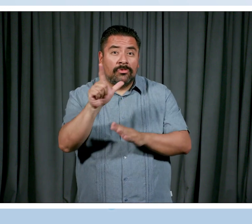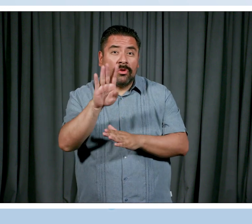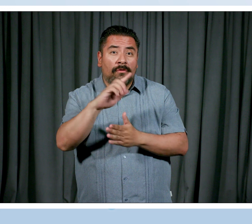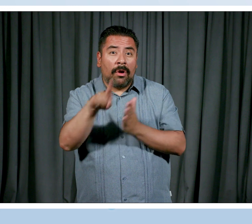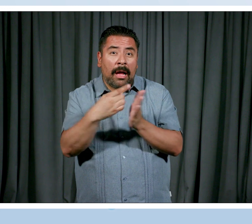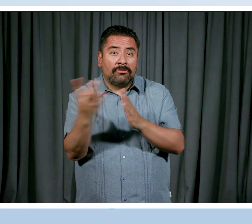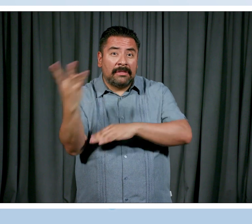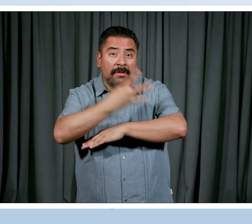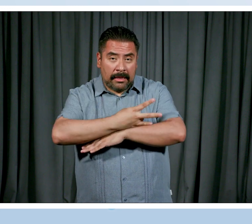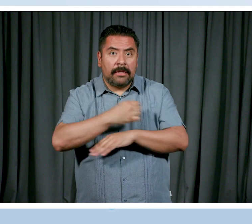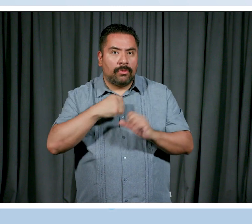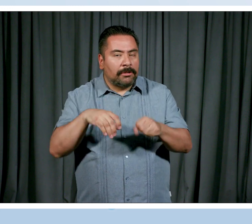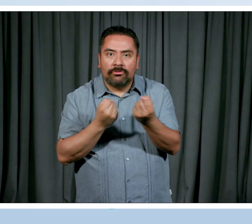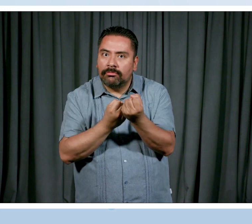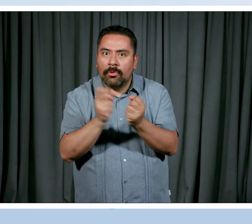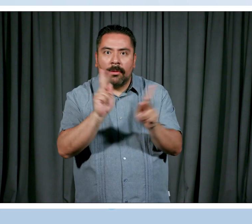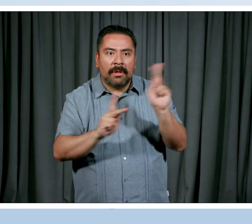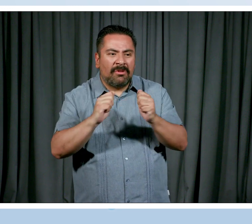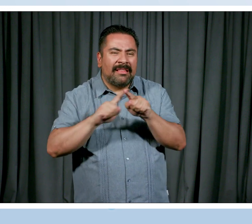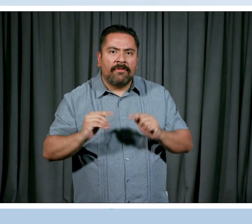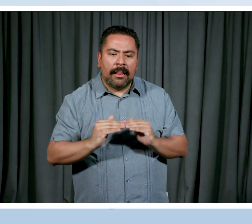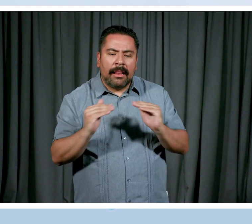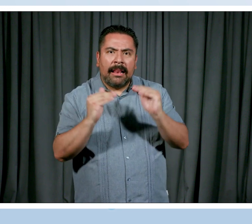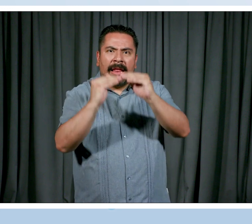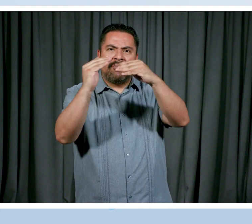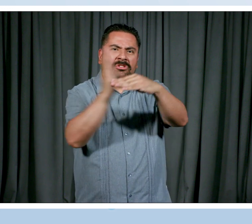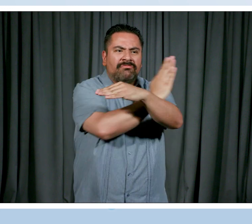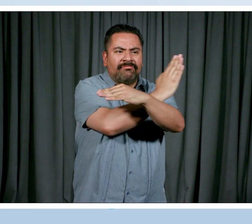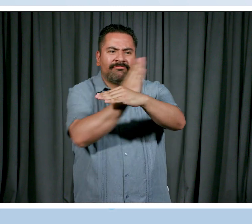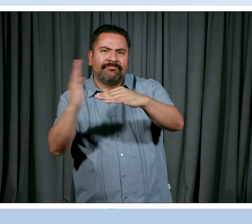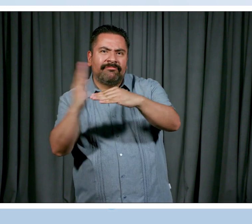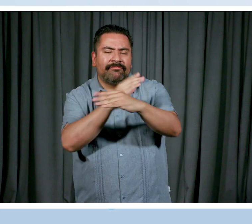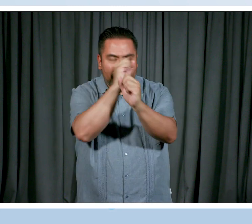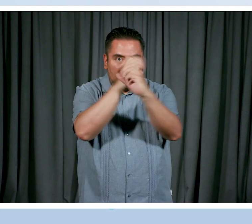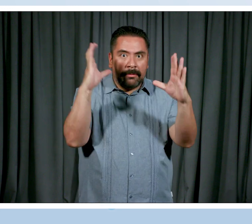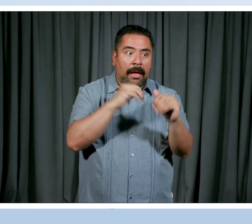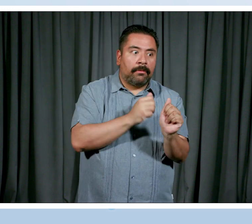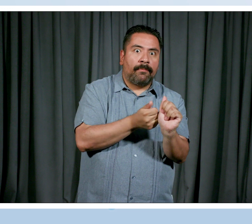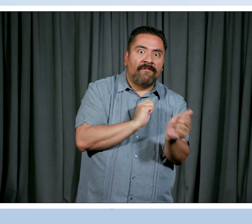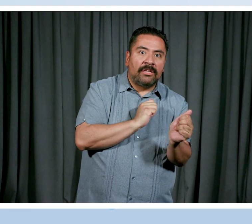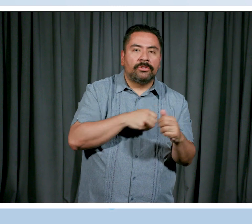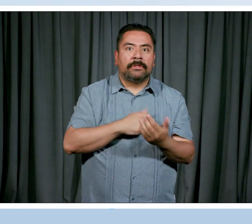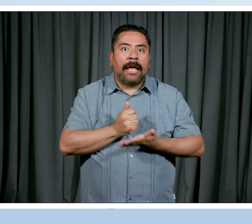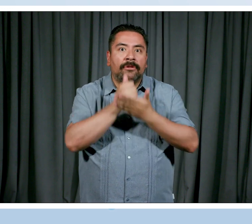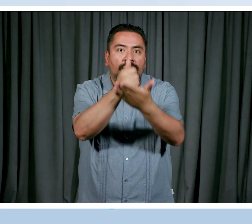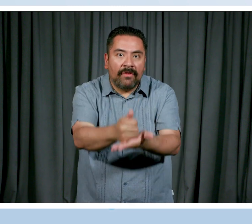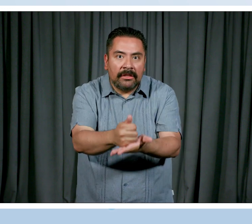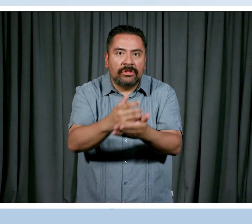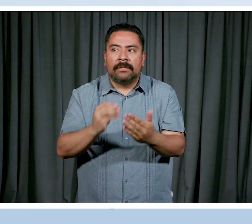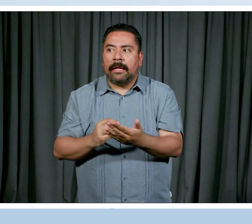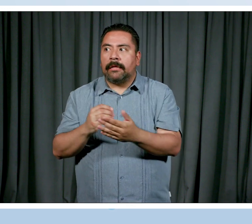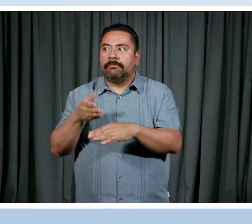are available to support people on all levels of the continuum of care. So think about like prevention, intervention, and then